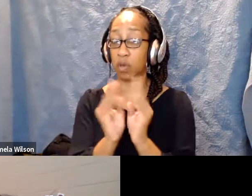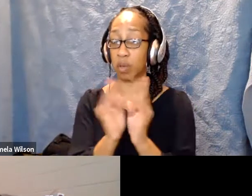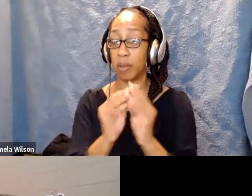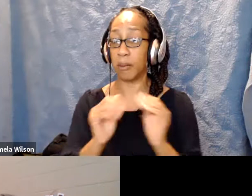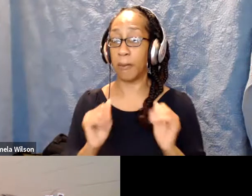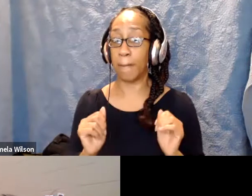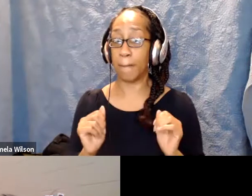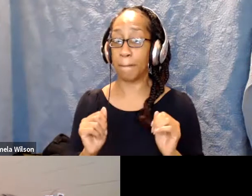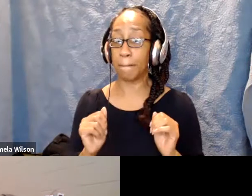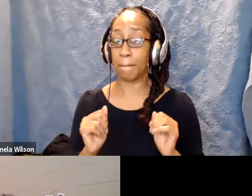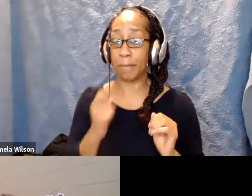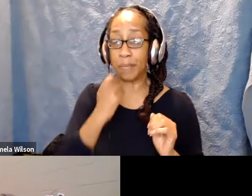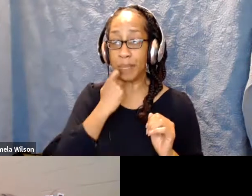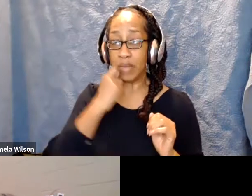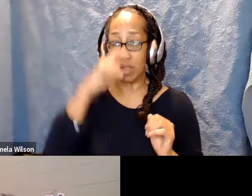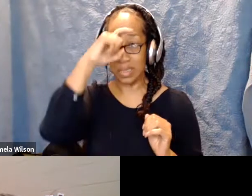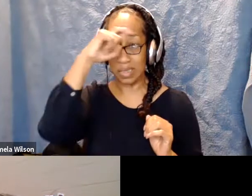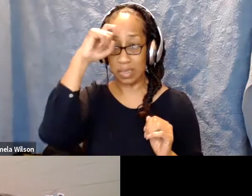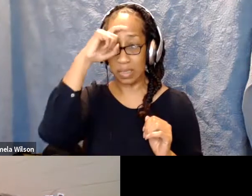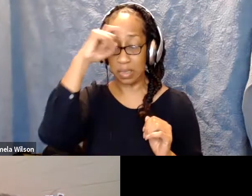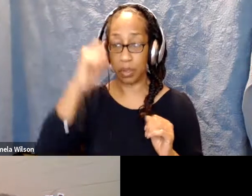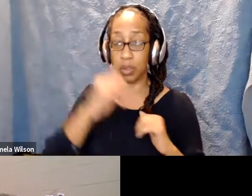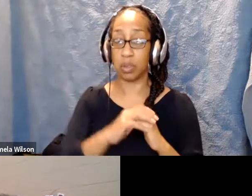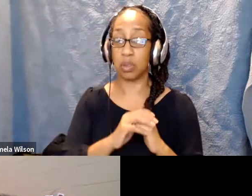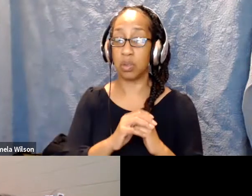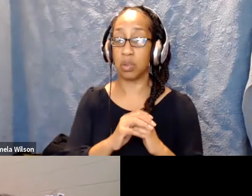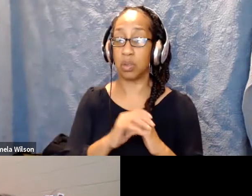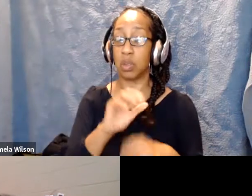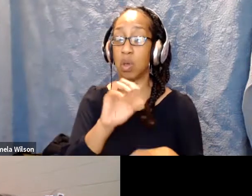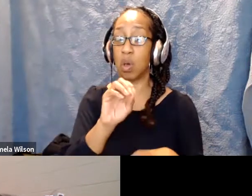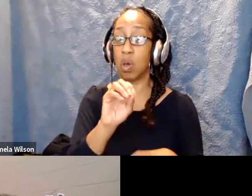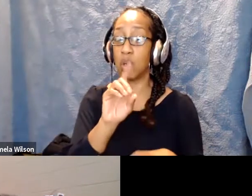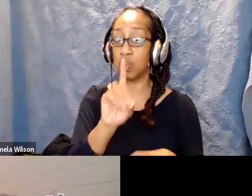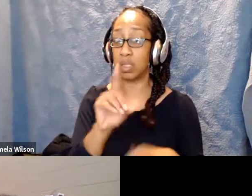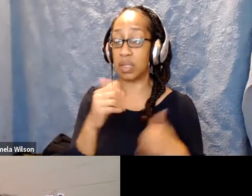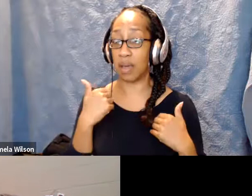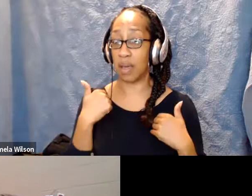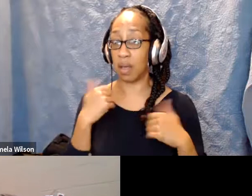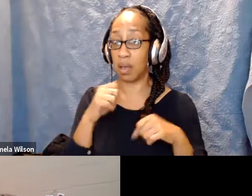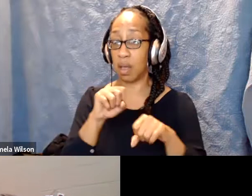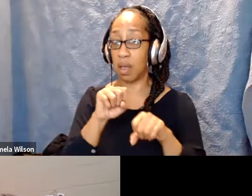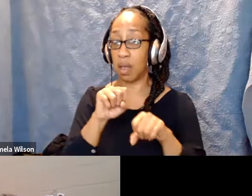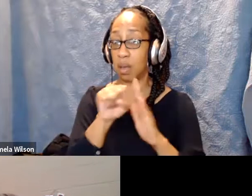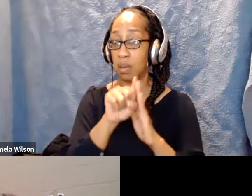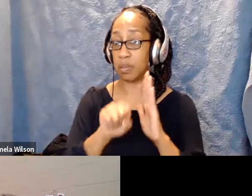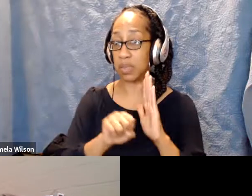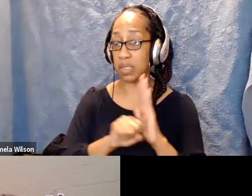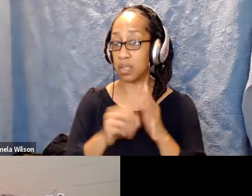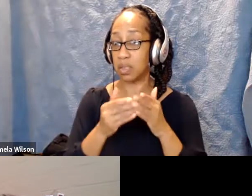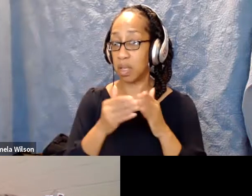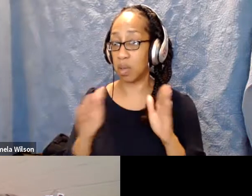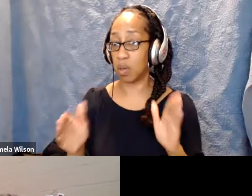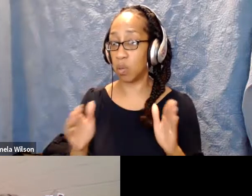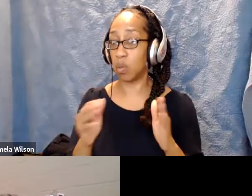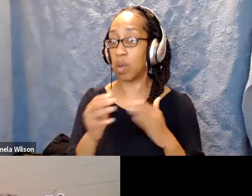did this summer. So OOD previously had a statewide Youth Leadership Forum, which was a wonderful